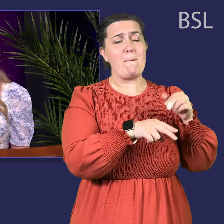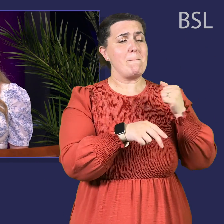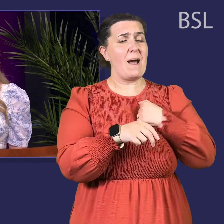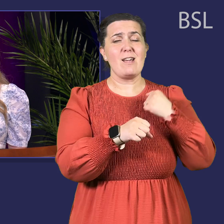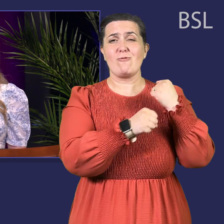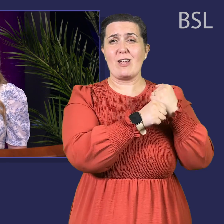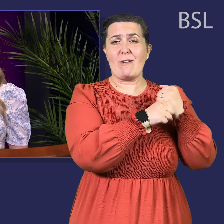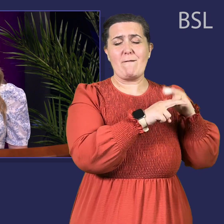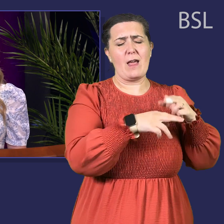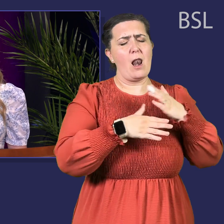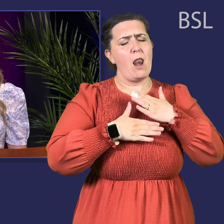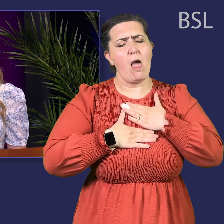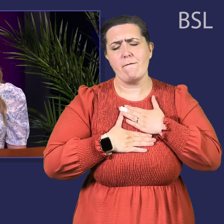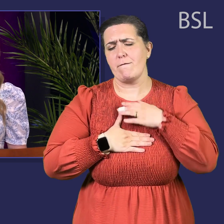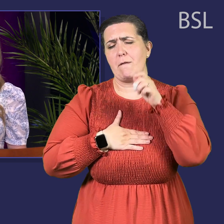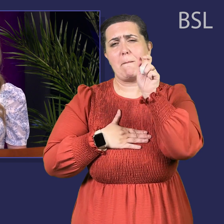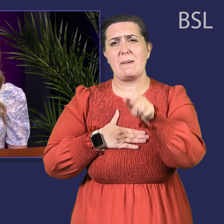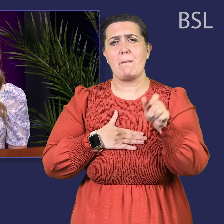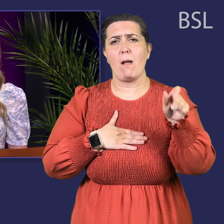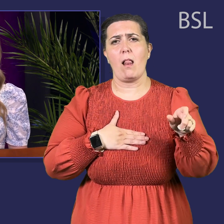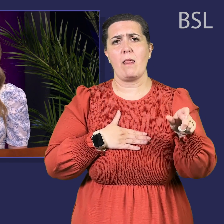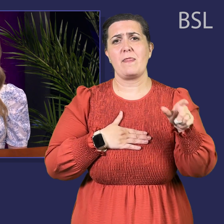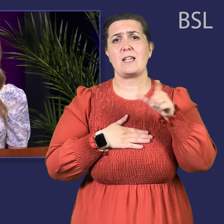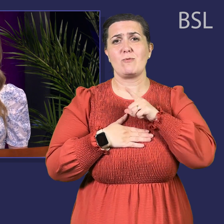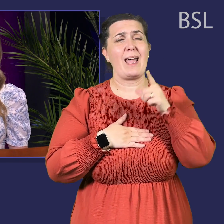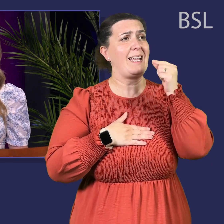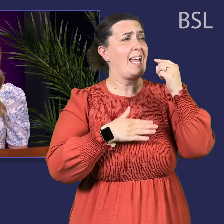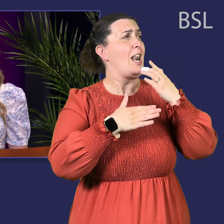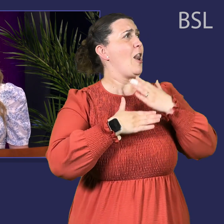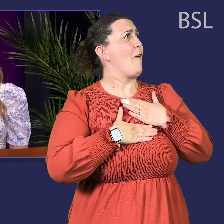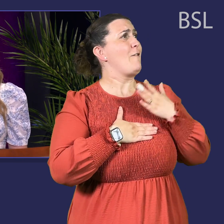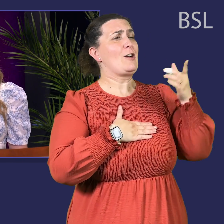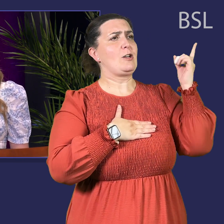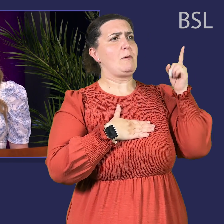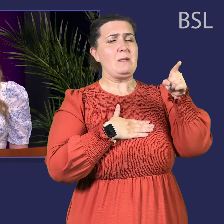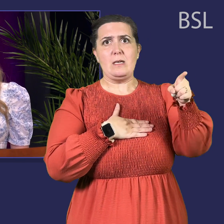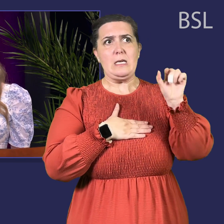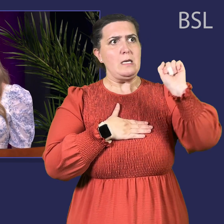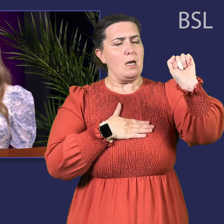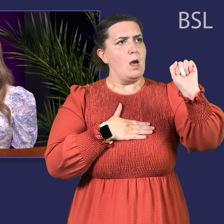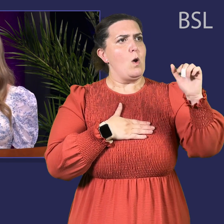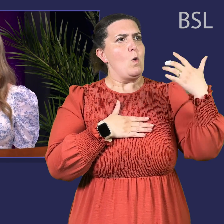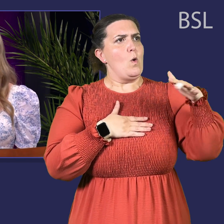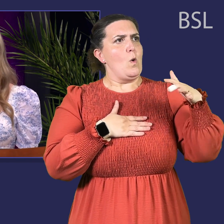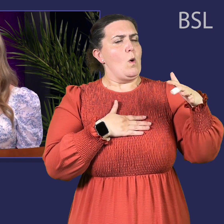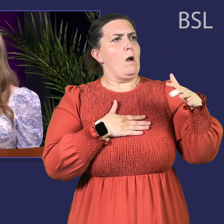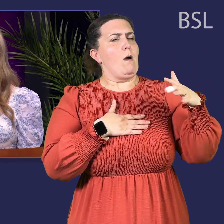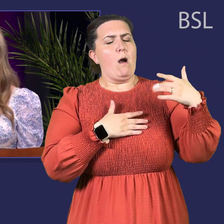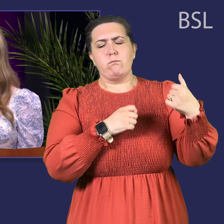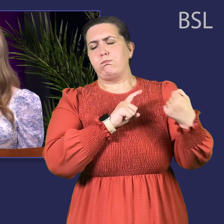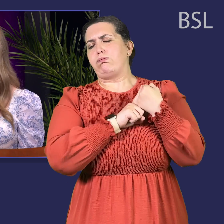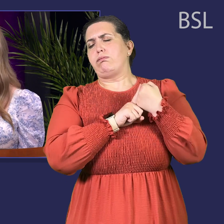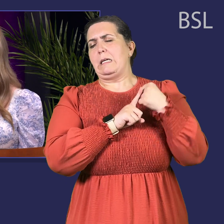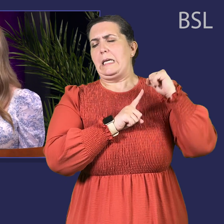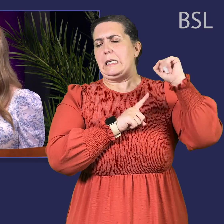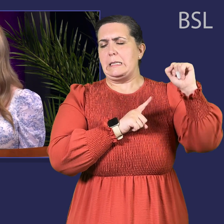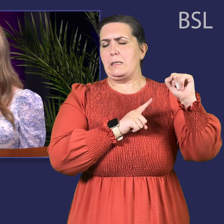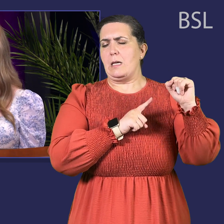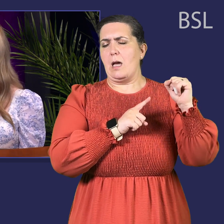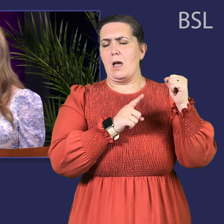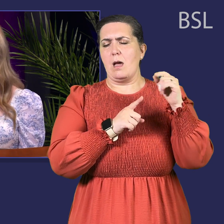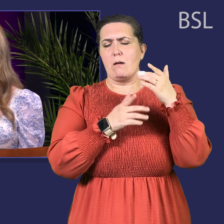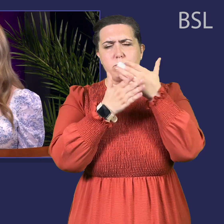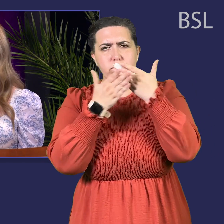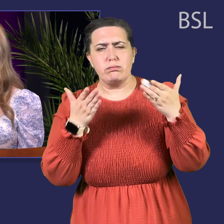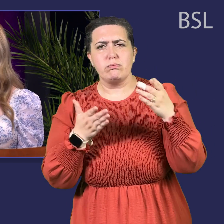he loves others so deeply, regardless of gender, he is able to love God. I have been empowered by his love and respect for women. I